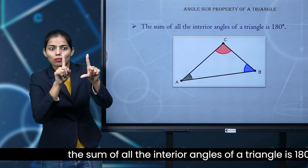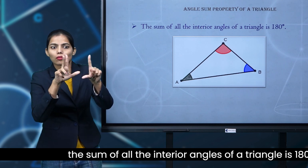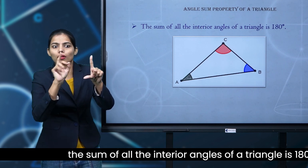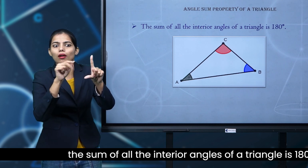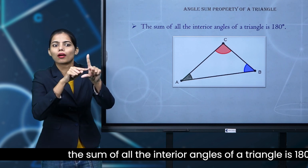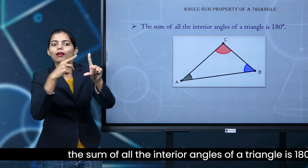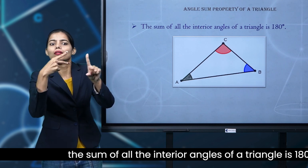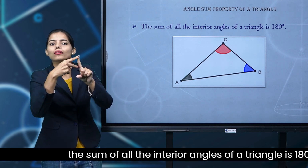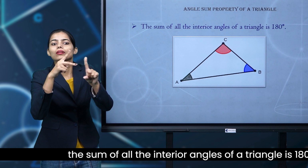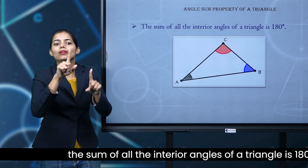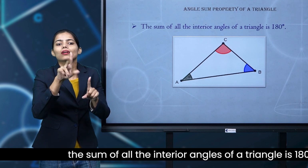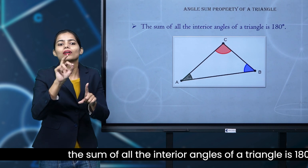degree.